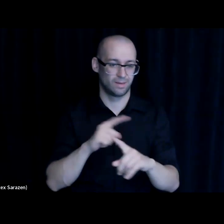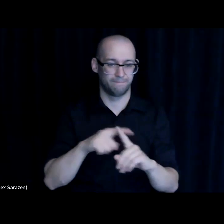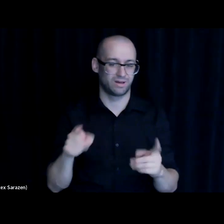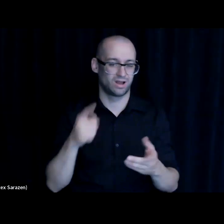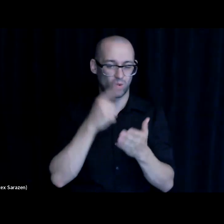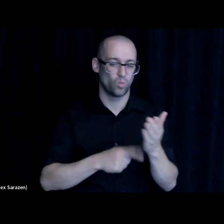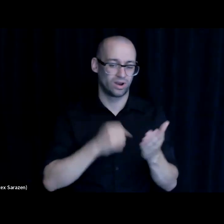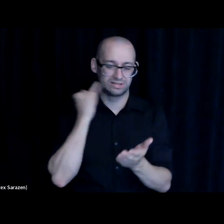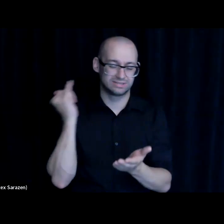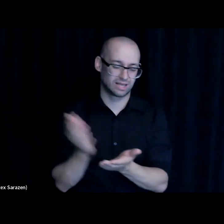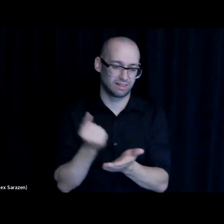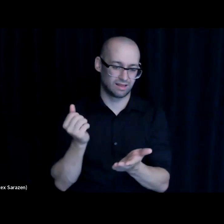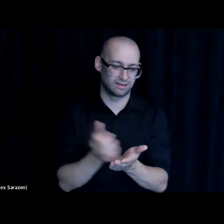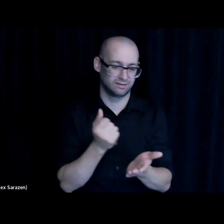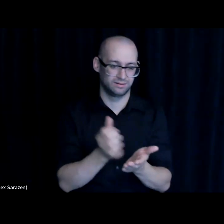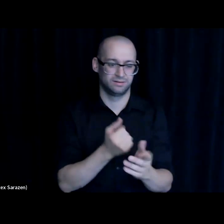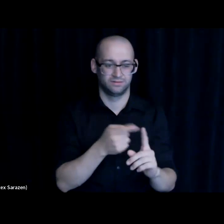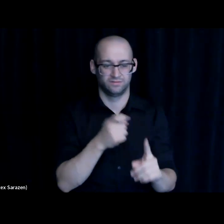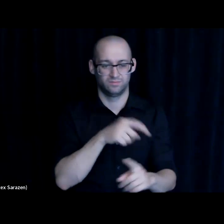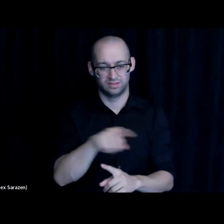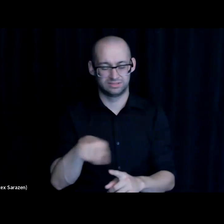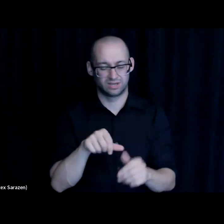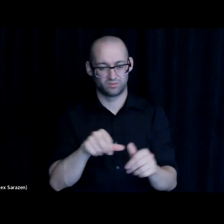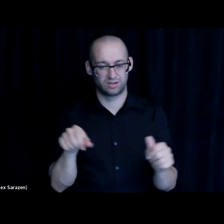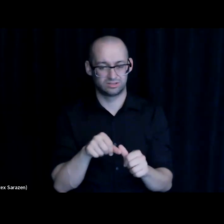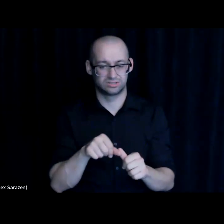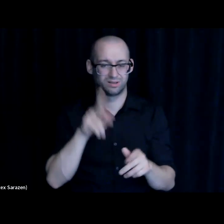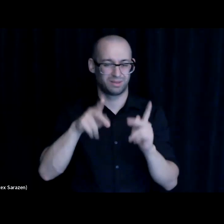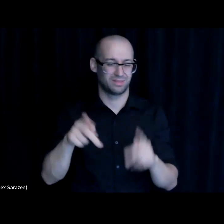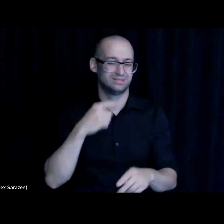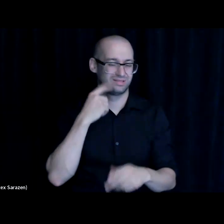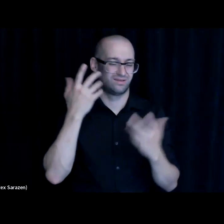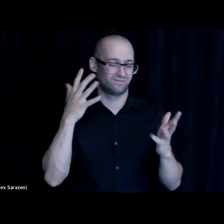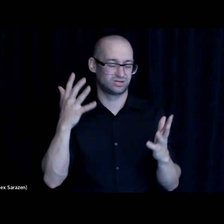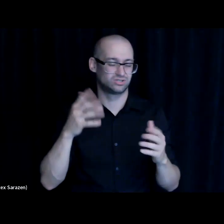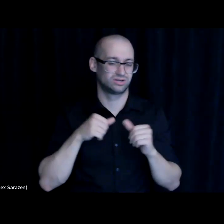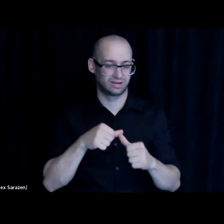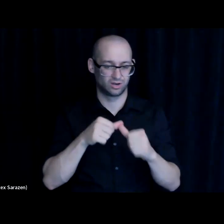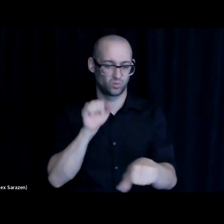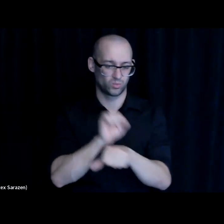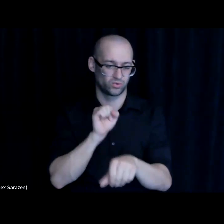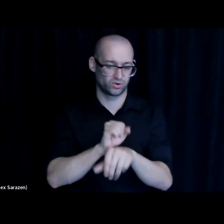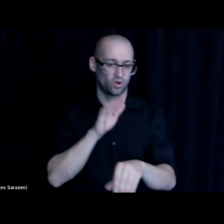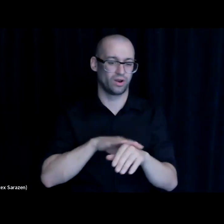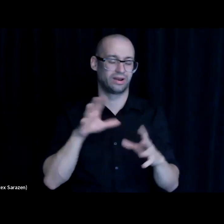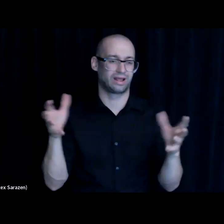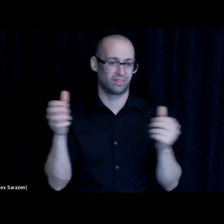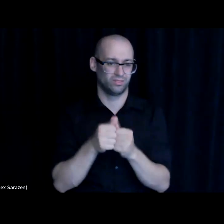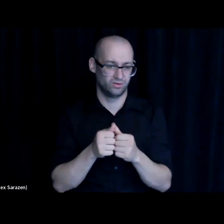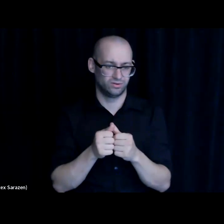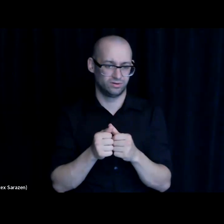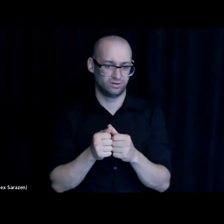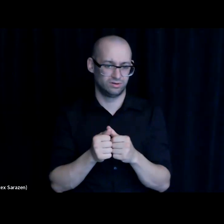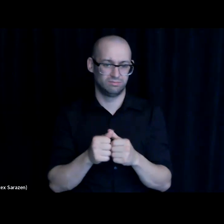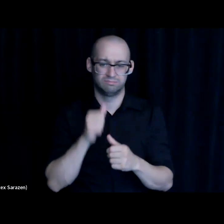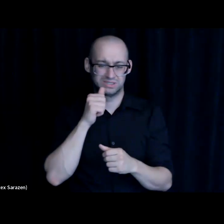collective advocacy areas that folks have mentioned that we need to continue working on together that don't necessarily